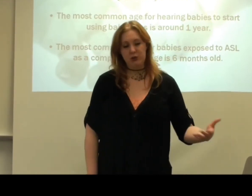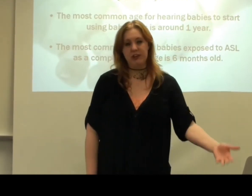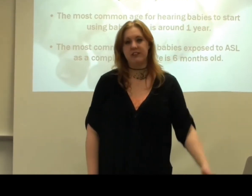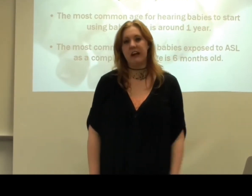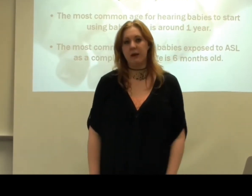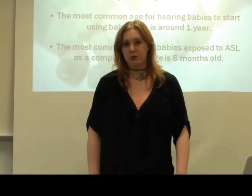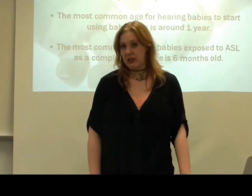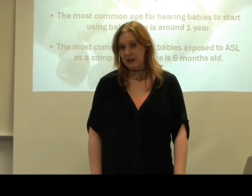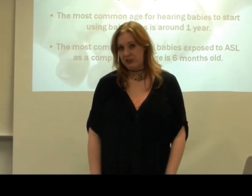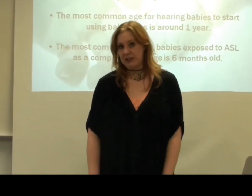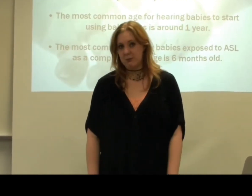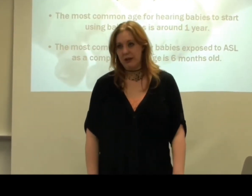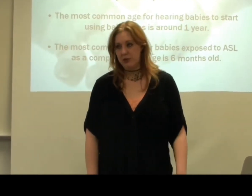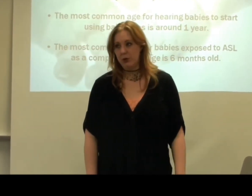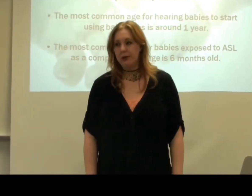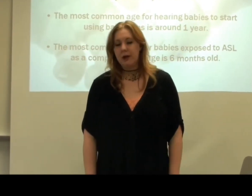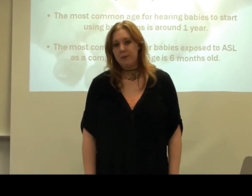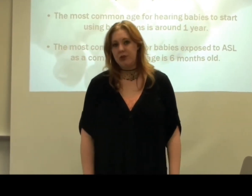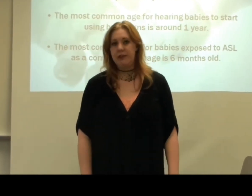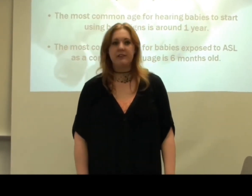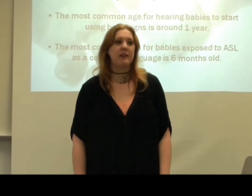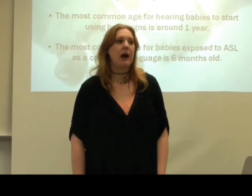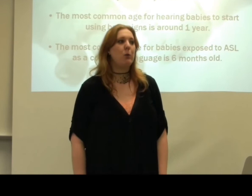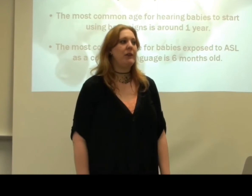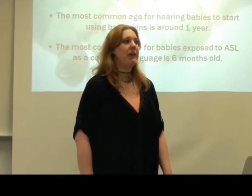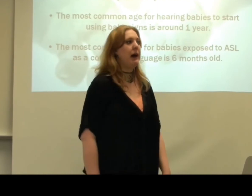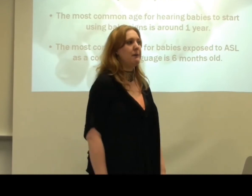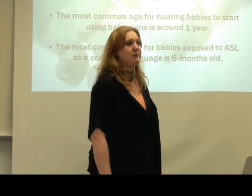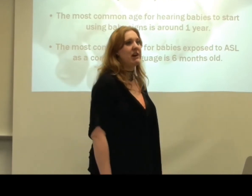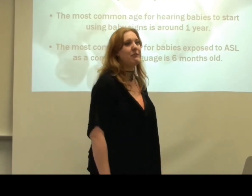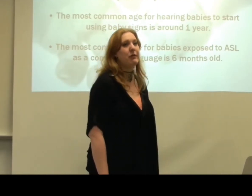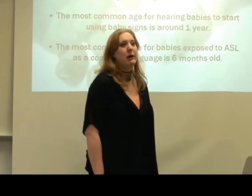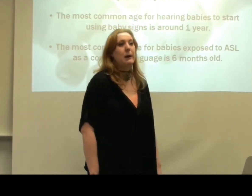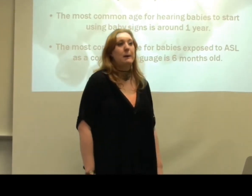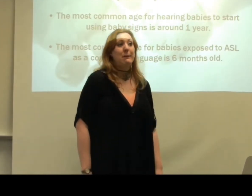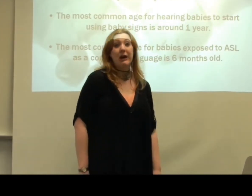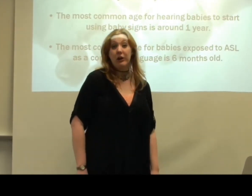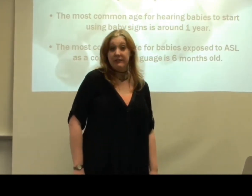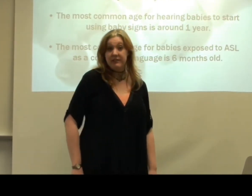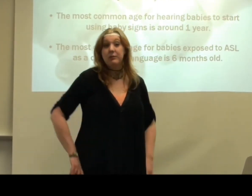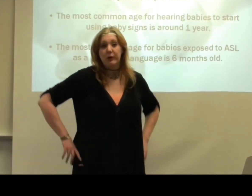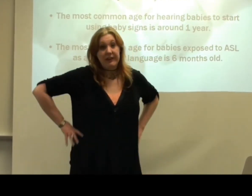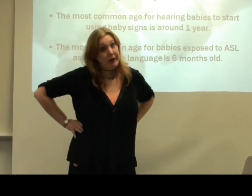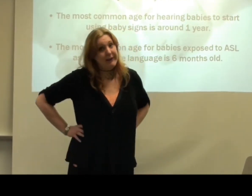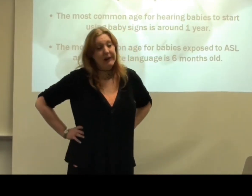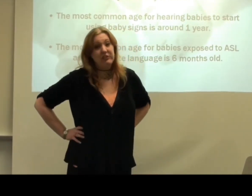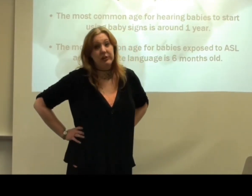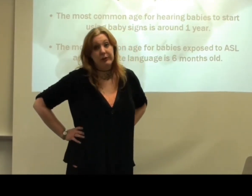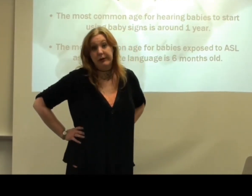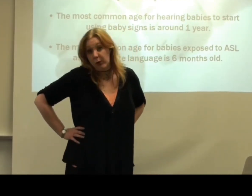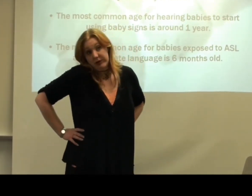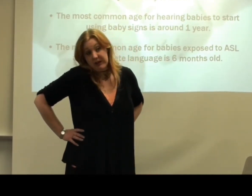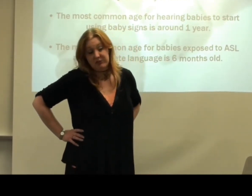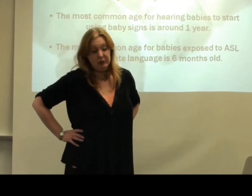using sign language at age 6 months old. We see this a lot with deaf parents with their hearing children or deaf